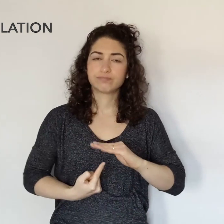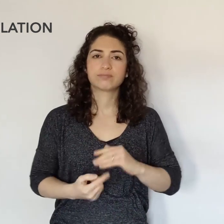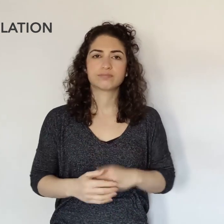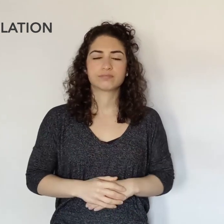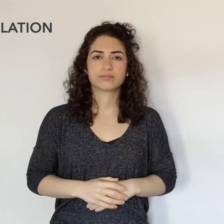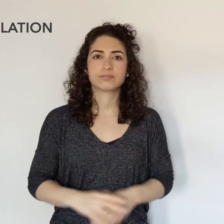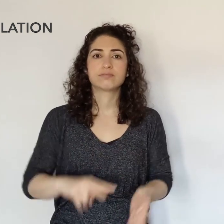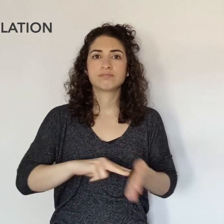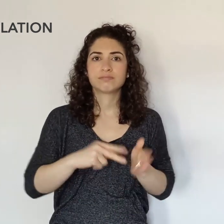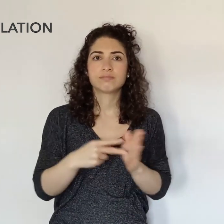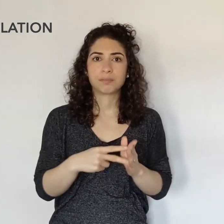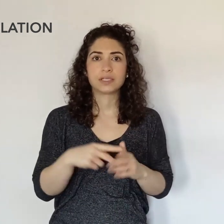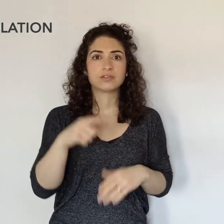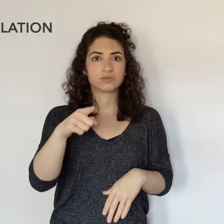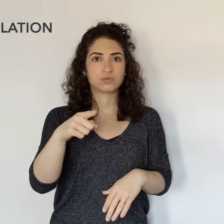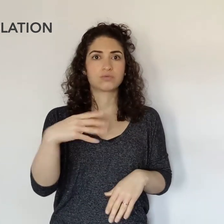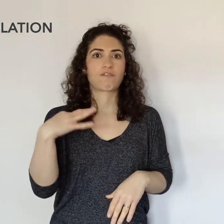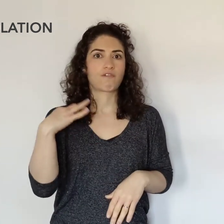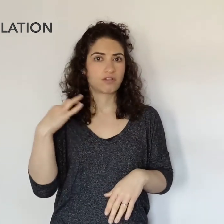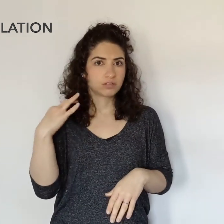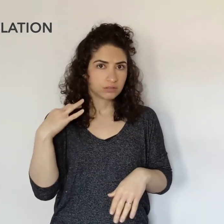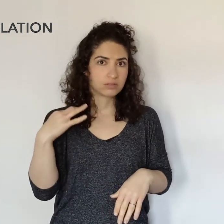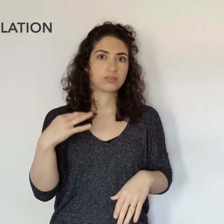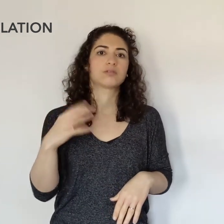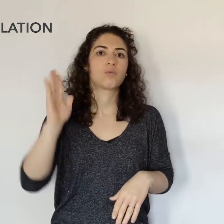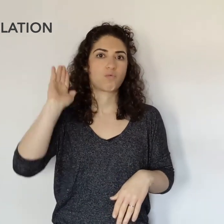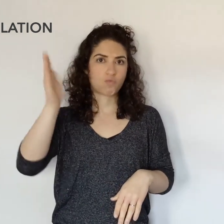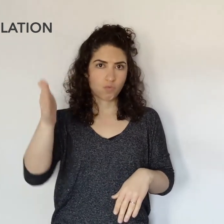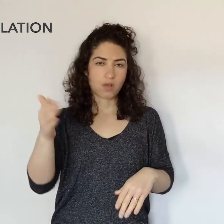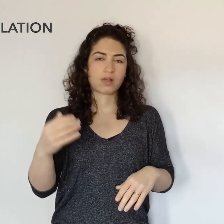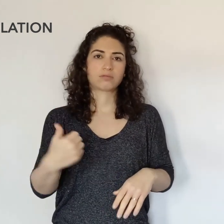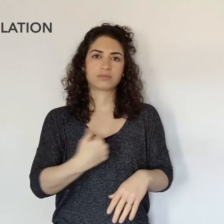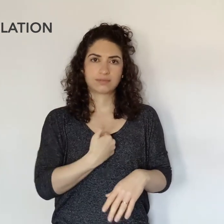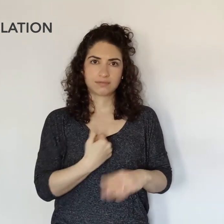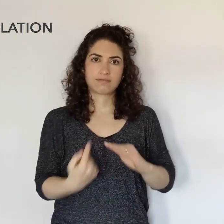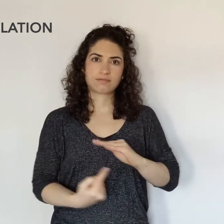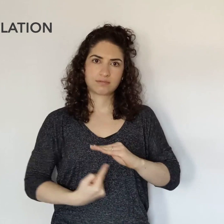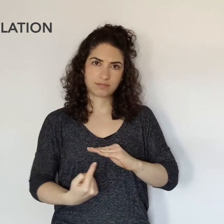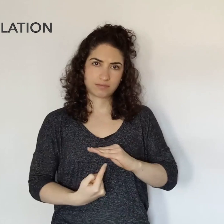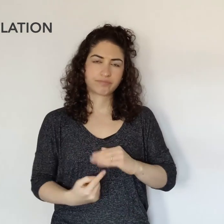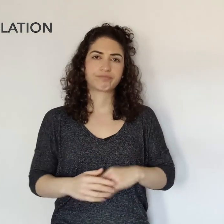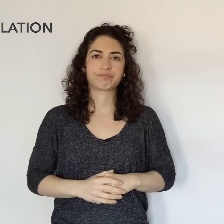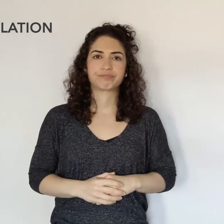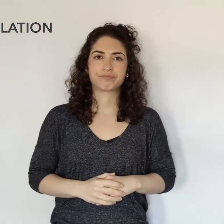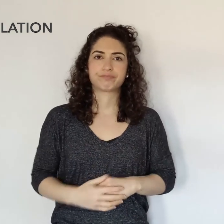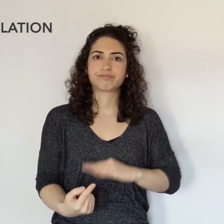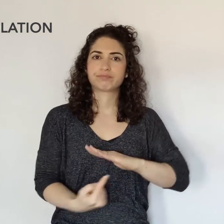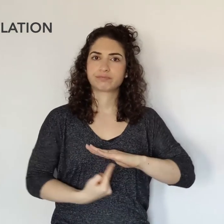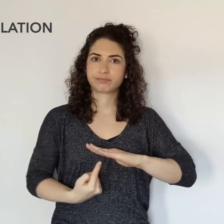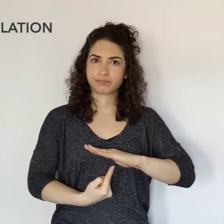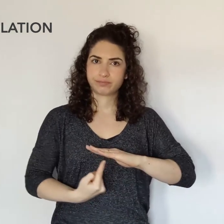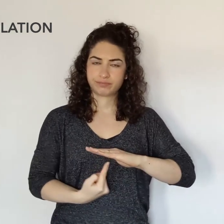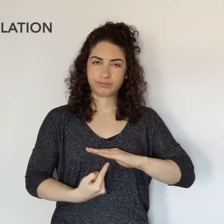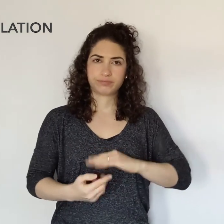Self-isolation, meaning that you voluntarily will be self-isolating.